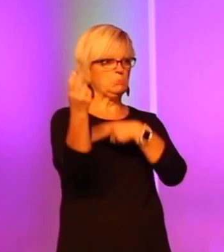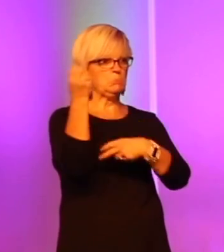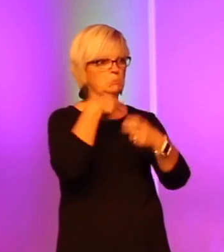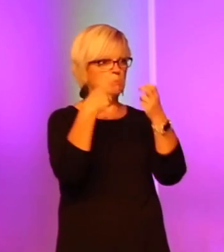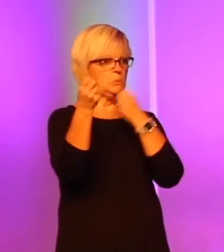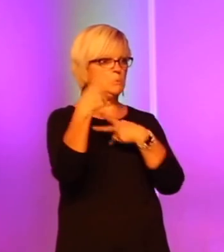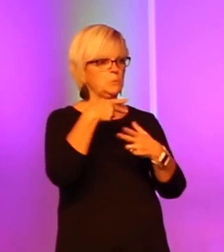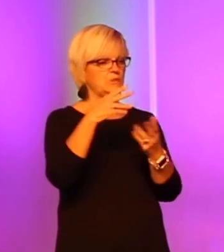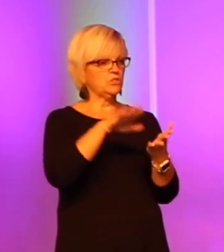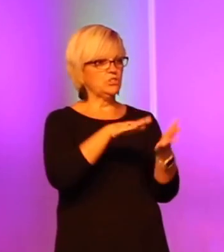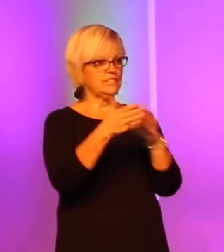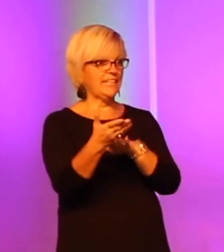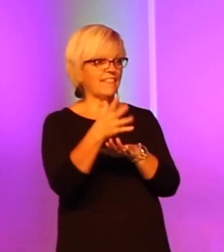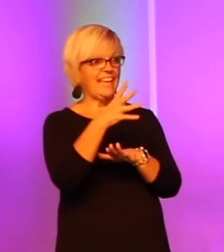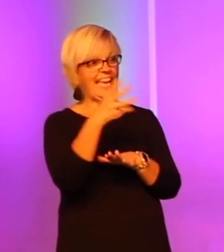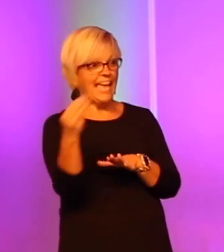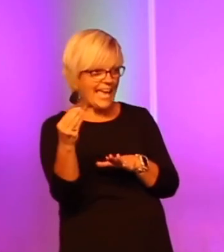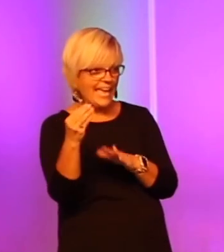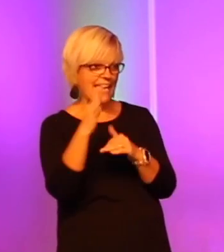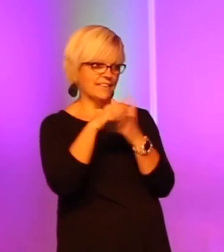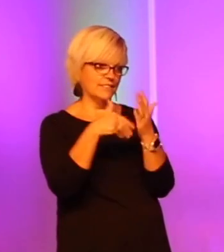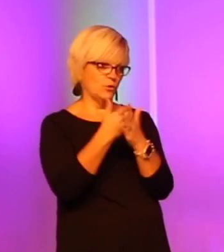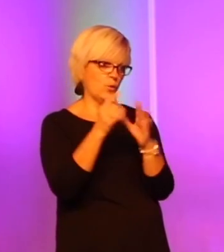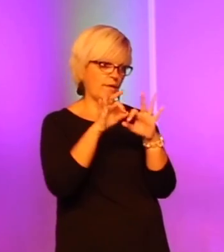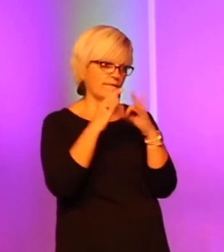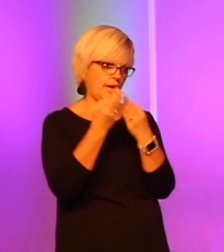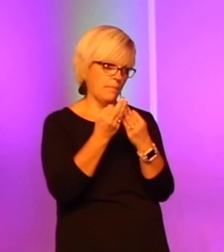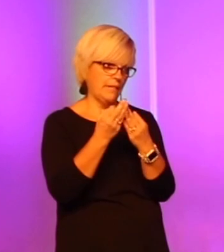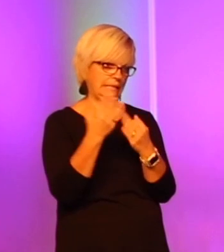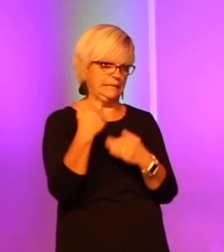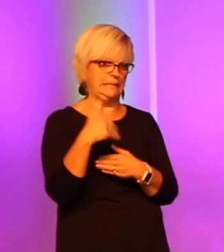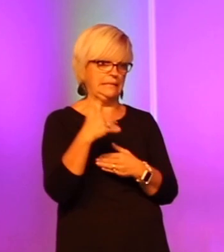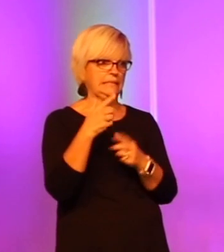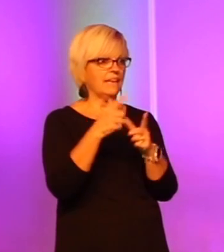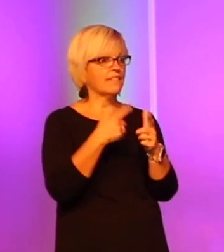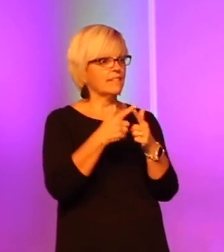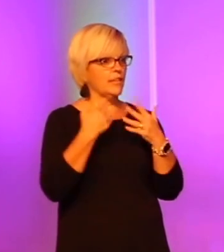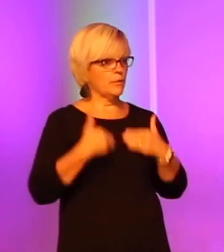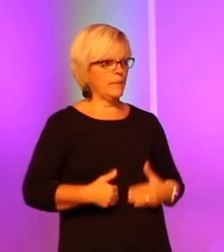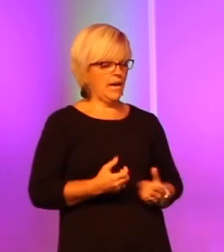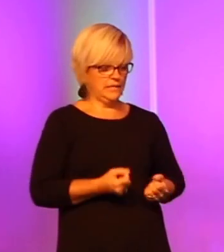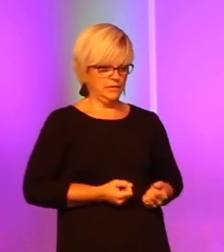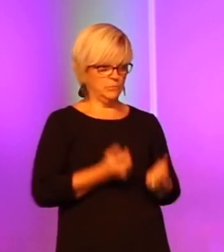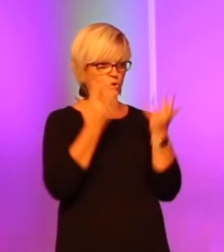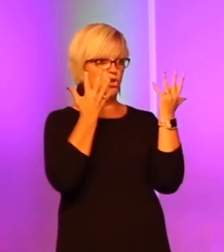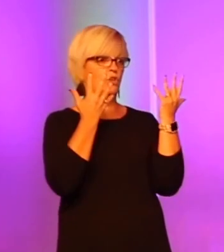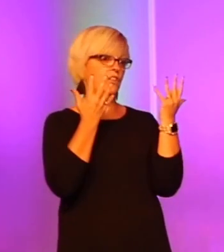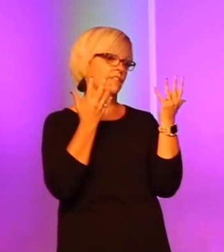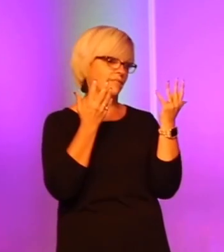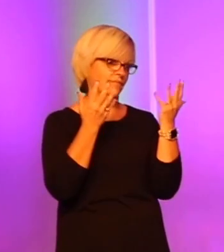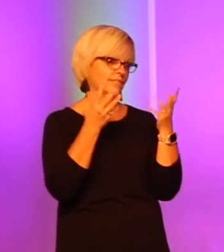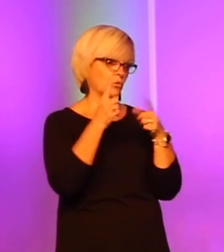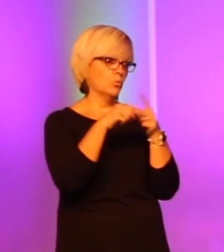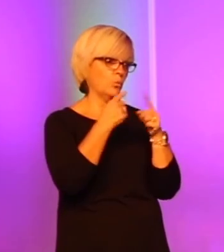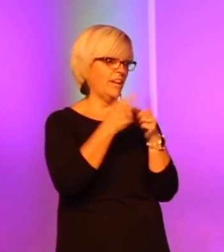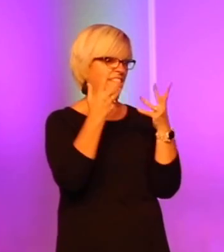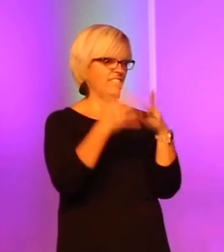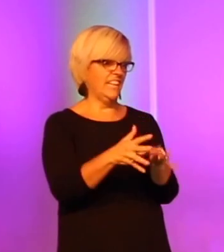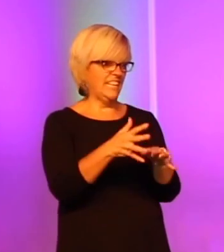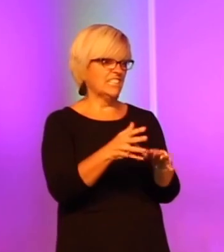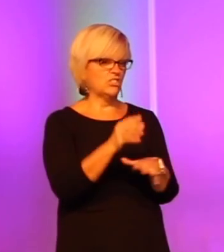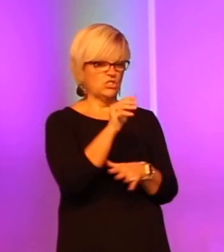family. Ouch. Ouch. And then they burn their bodies after that. But that's just a different detail, all right? Brutal.